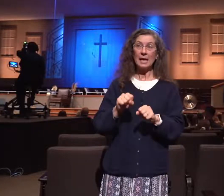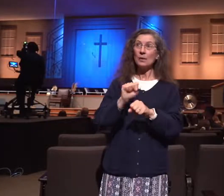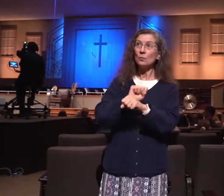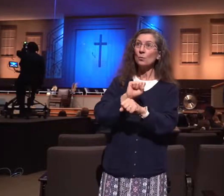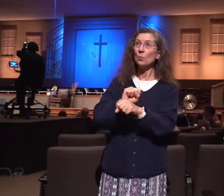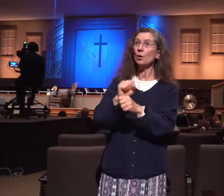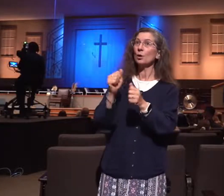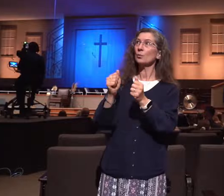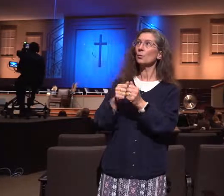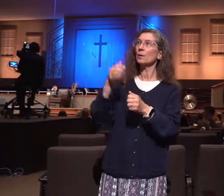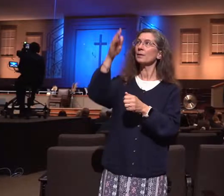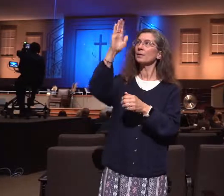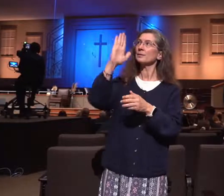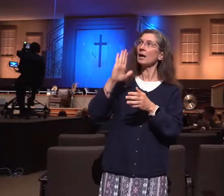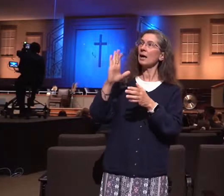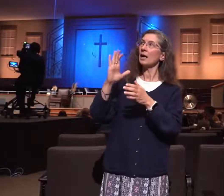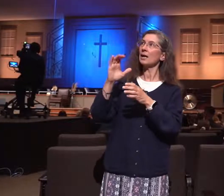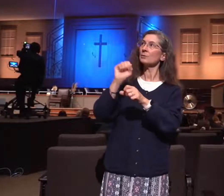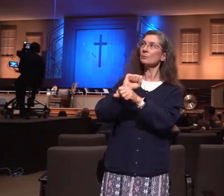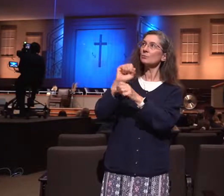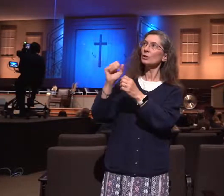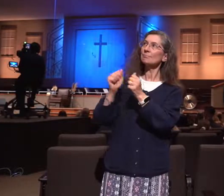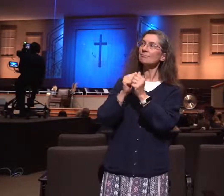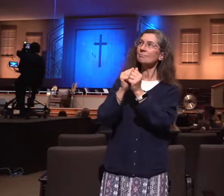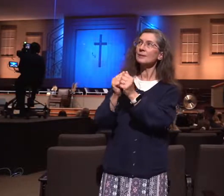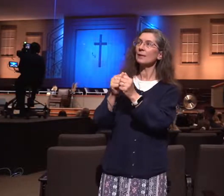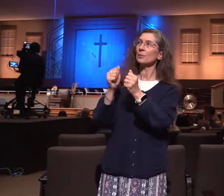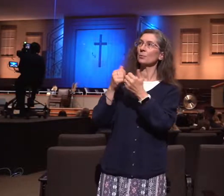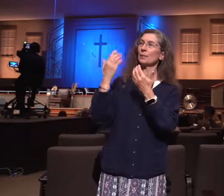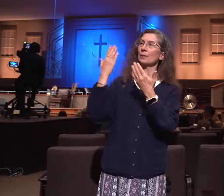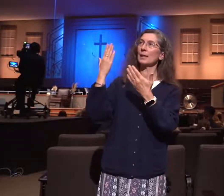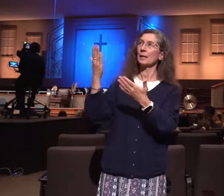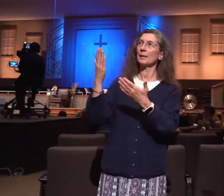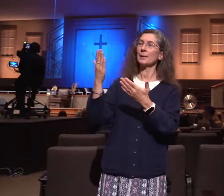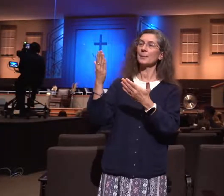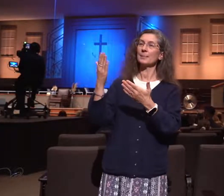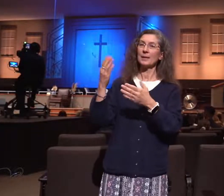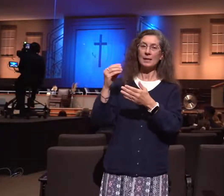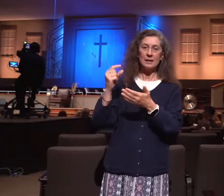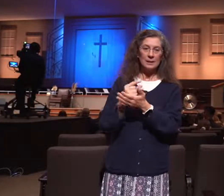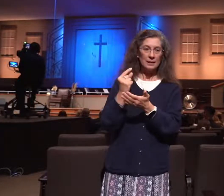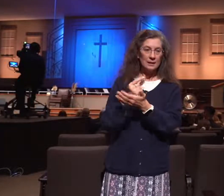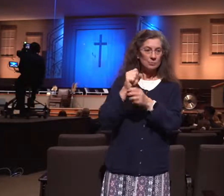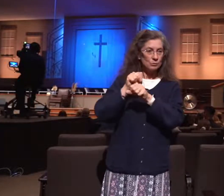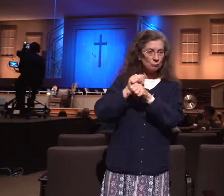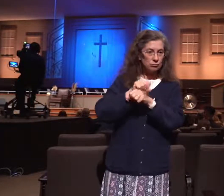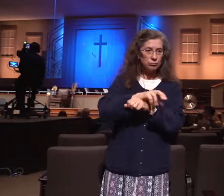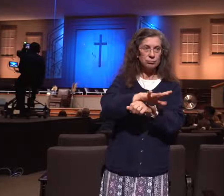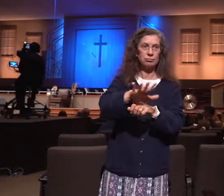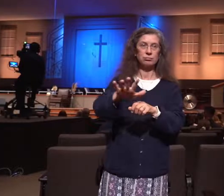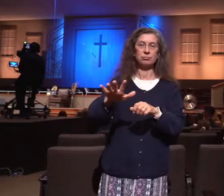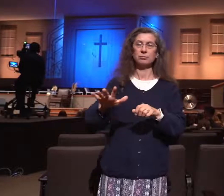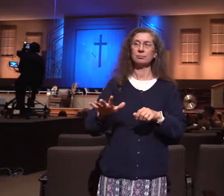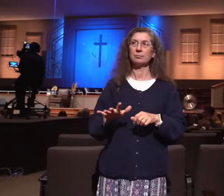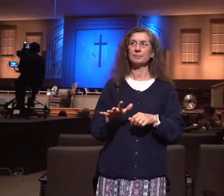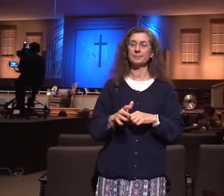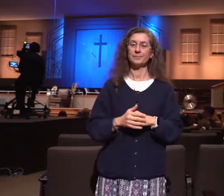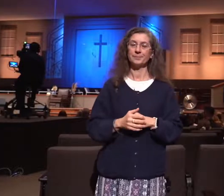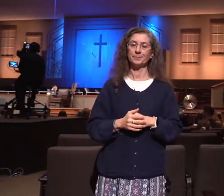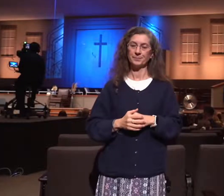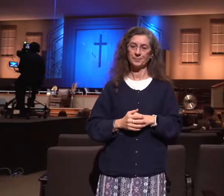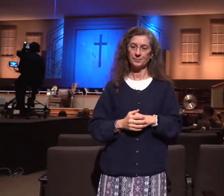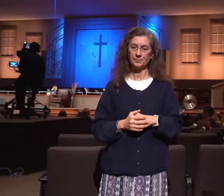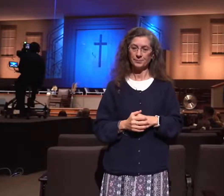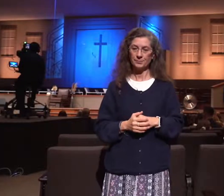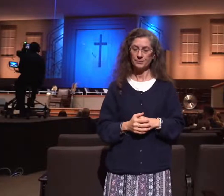of the universe in the greatest task in the world, and that is getting the gospel of Jesus Christ to a lost and dying